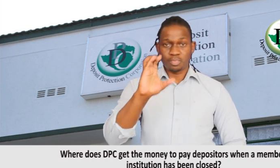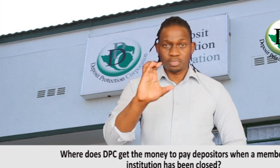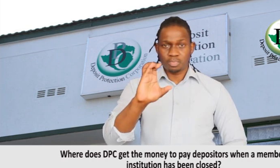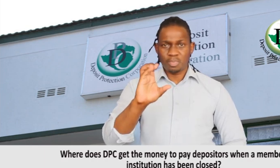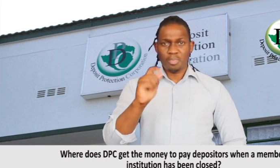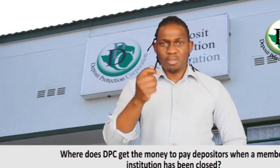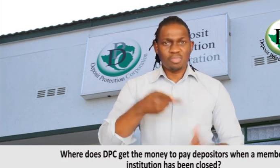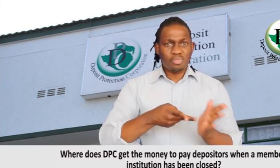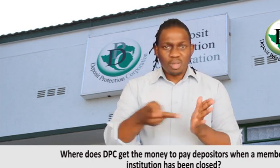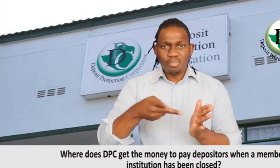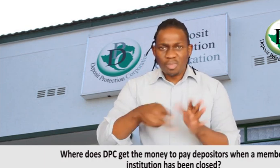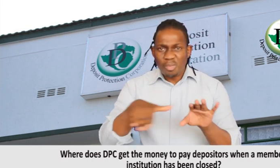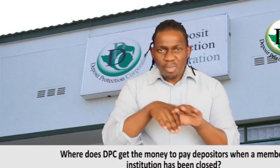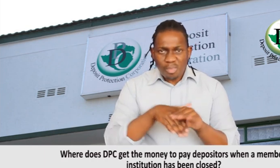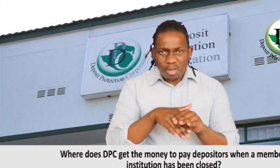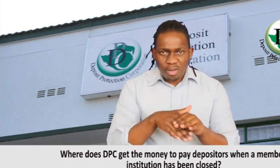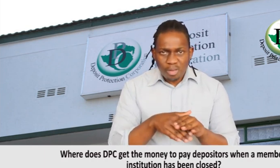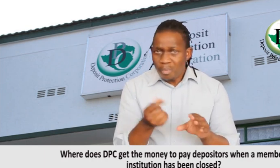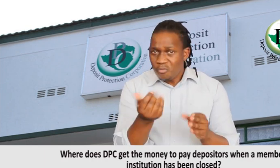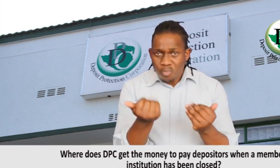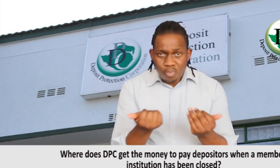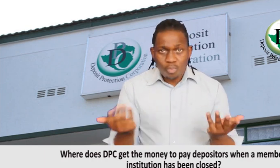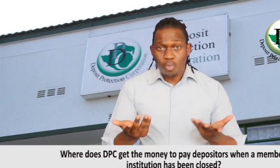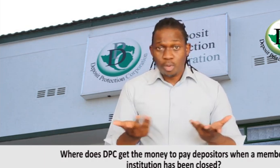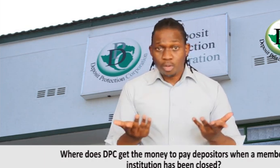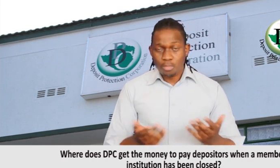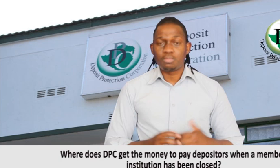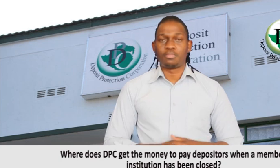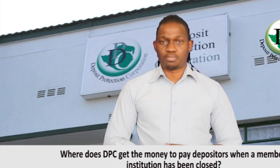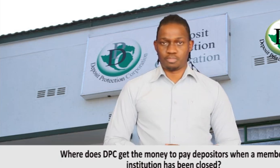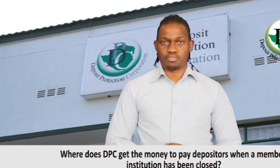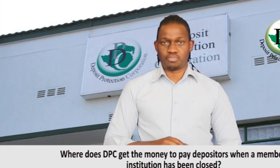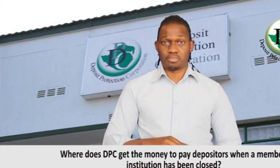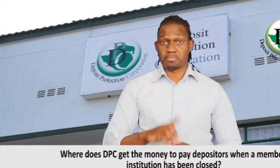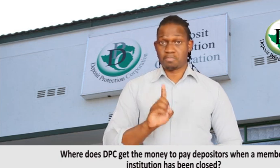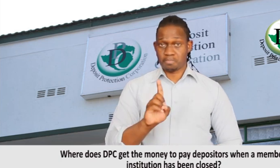Where does DPC get the money to pay depositors when a member institution has been closed?